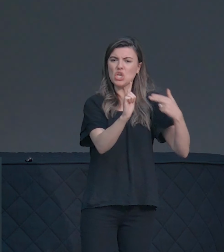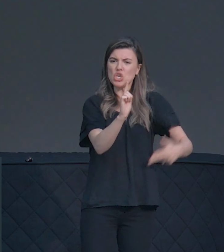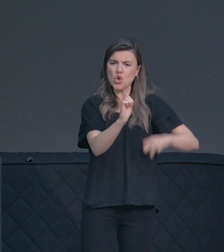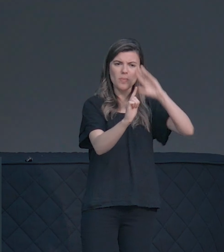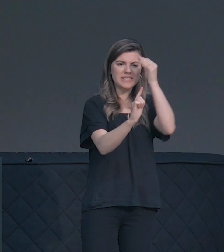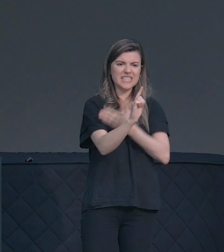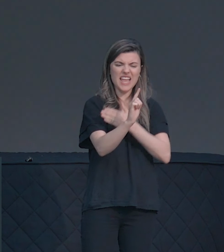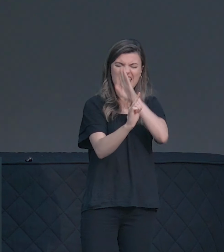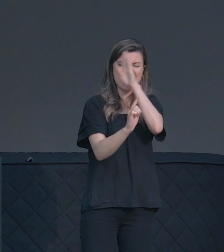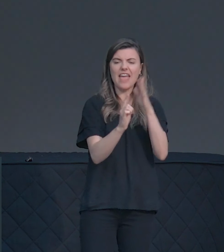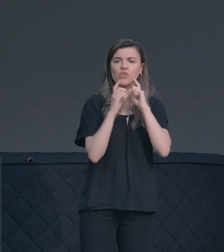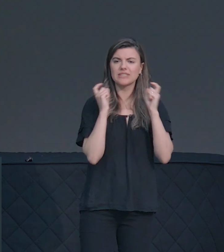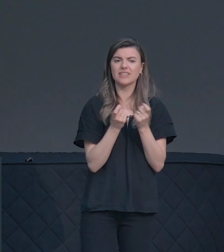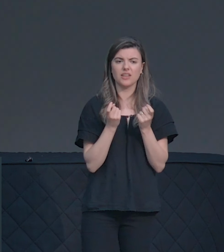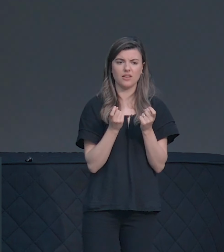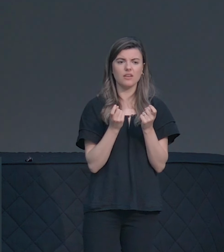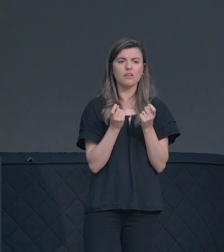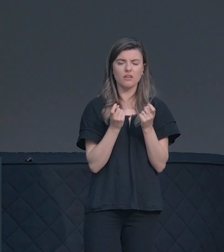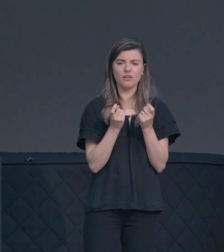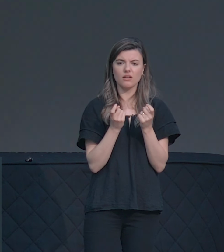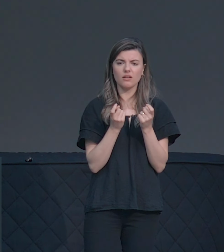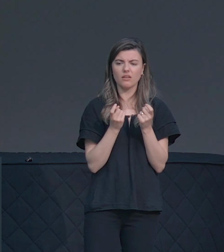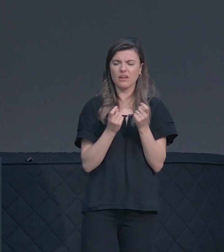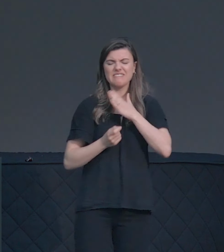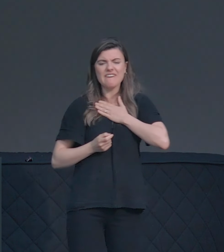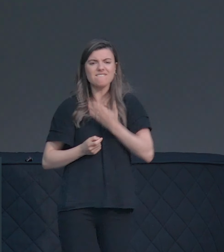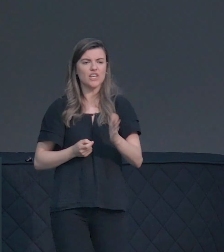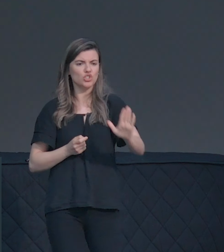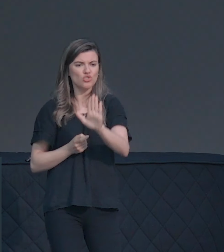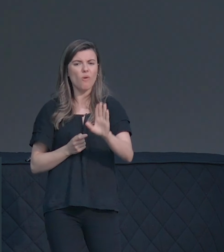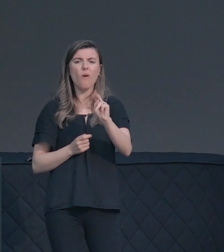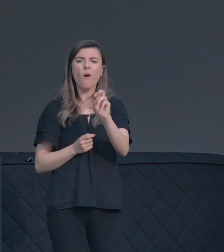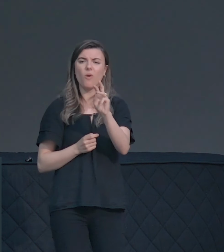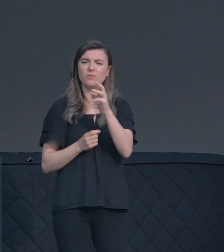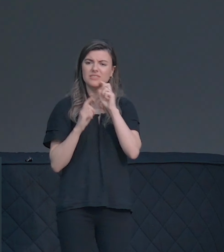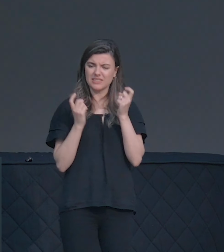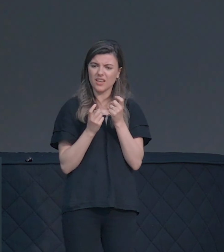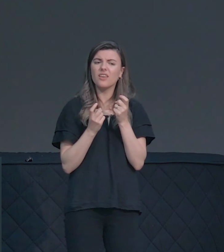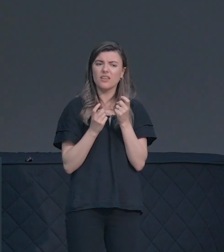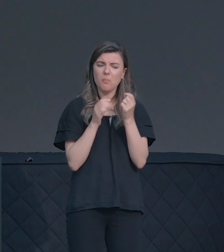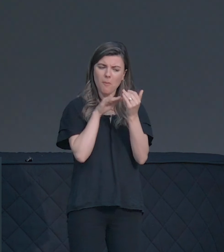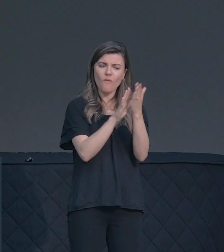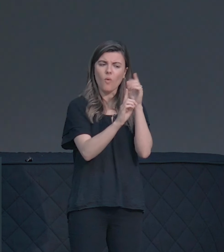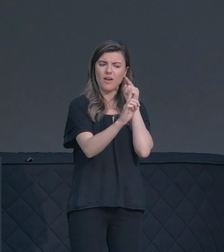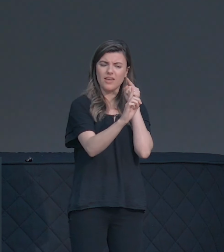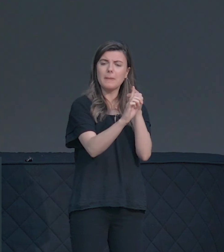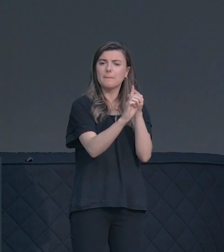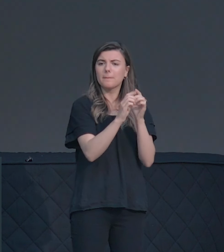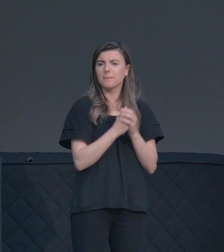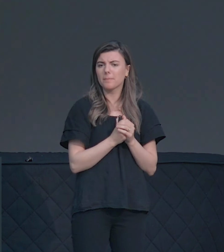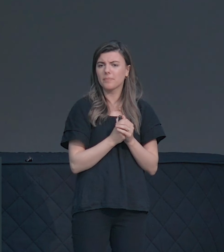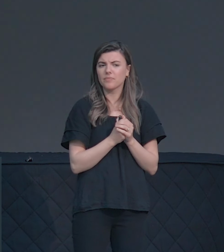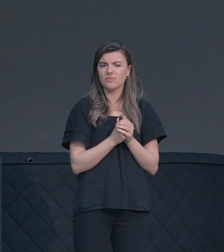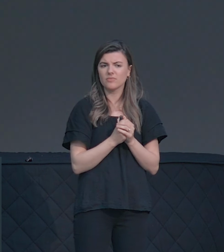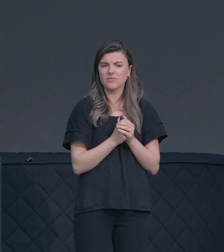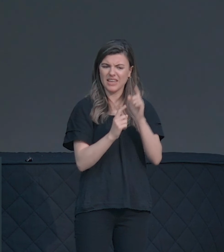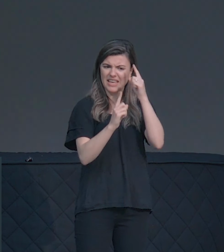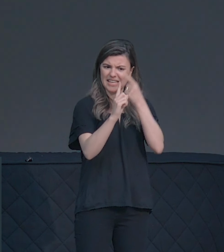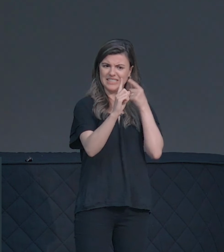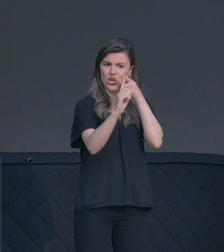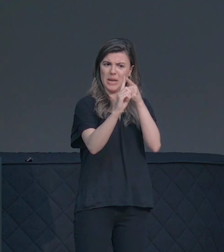will never sin. Admit your own sin and in confession before him. Consider Jesus, the